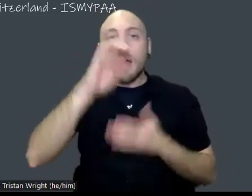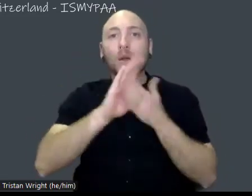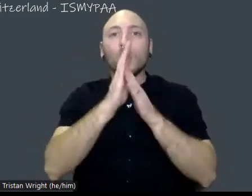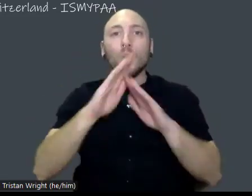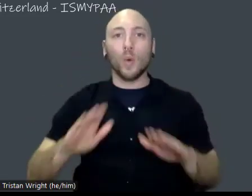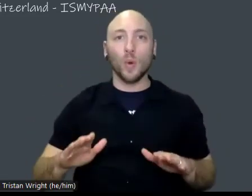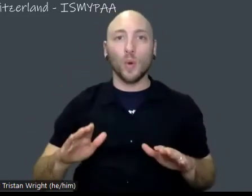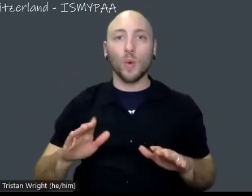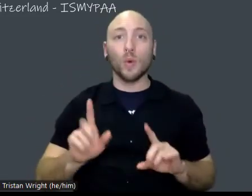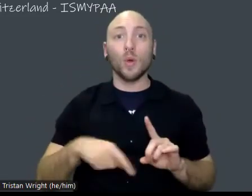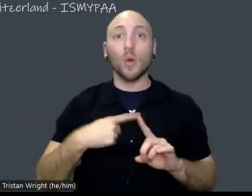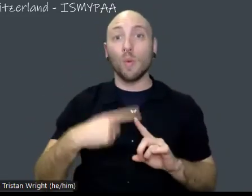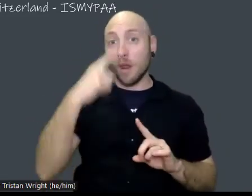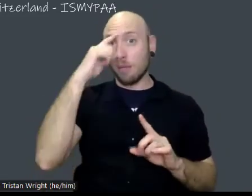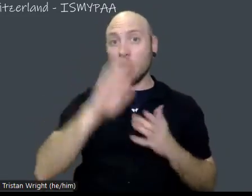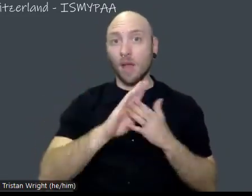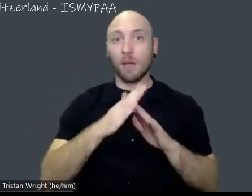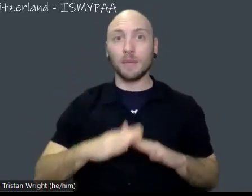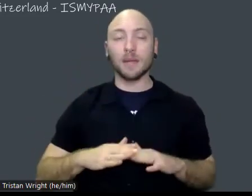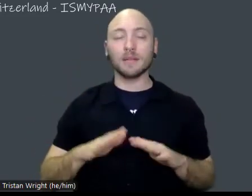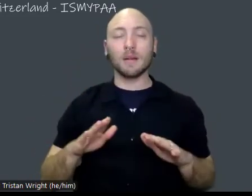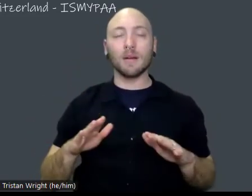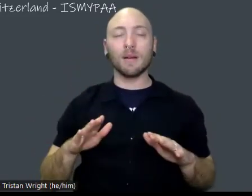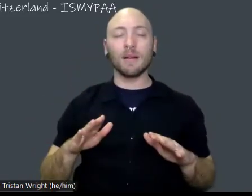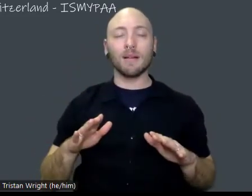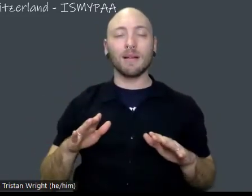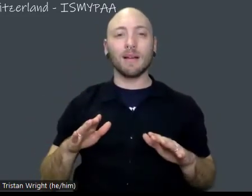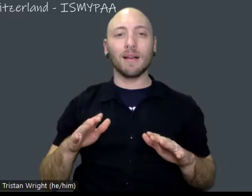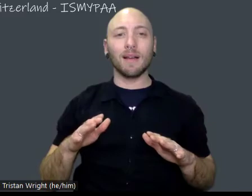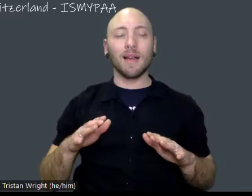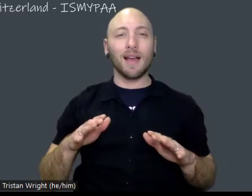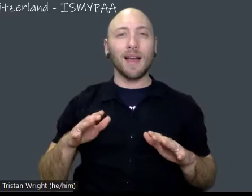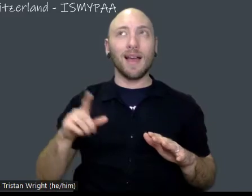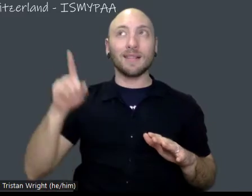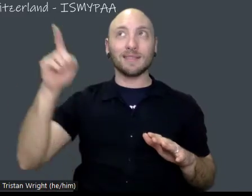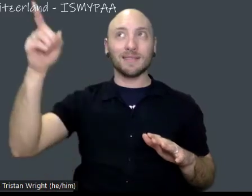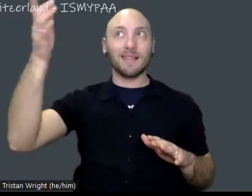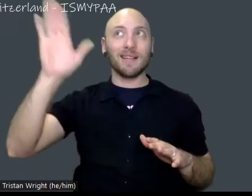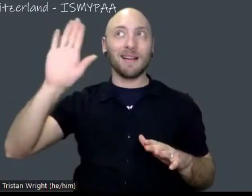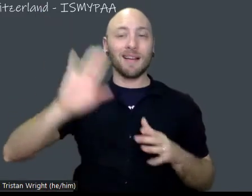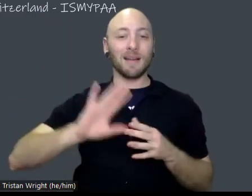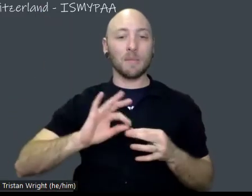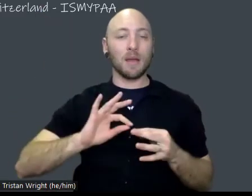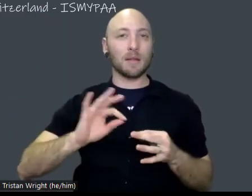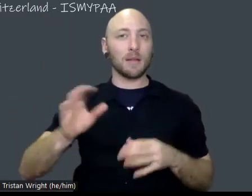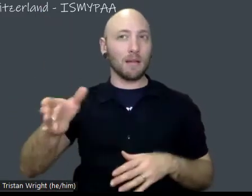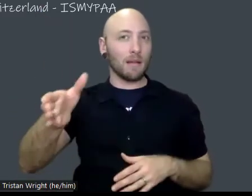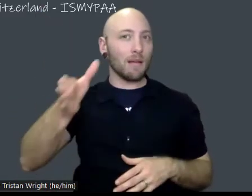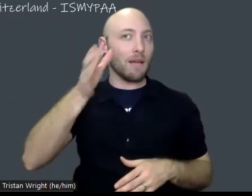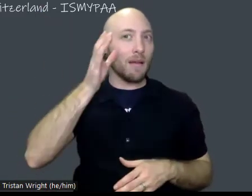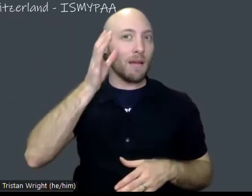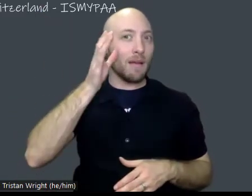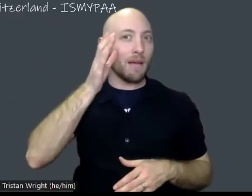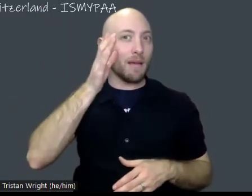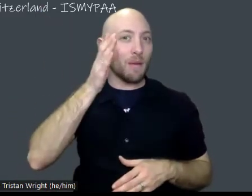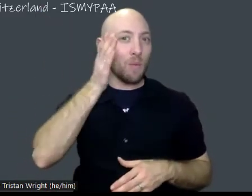mind, I am able to get the messages, to get the signals. And very often happens this during meetings by